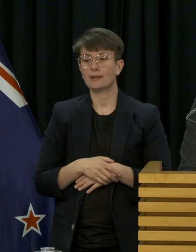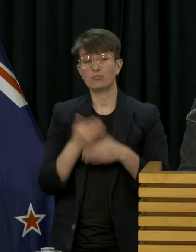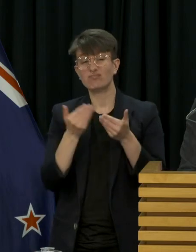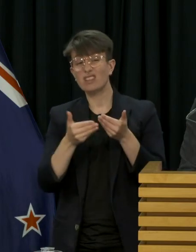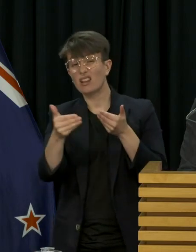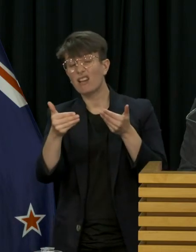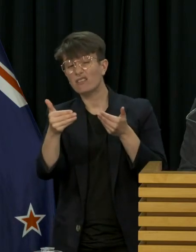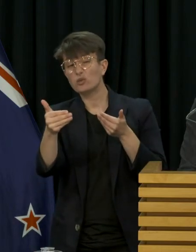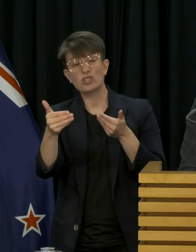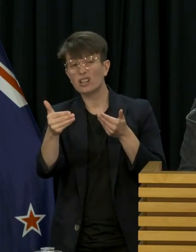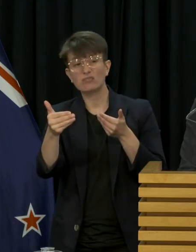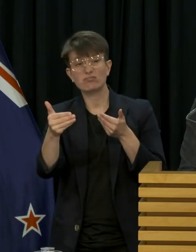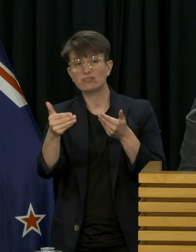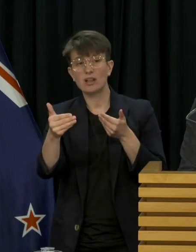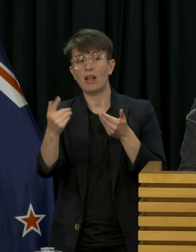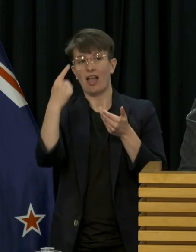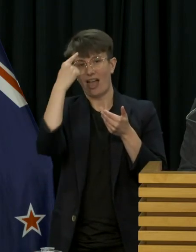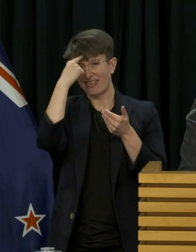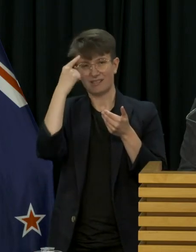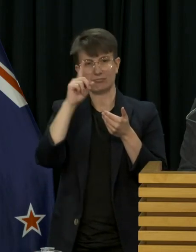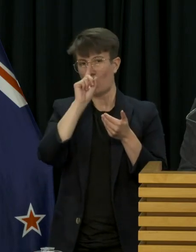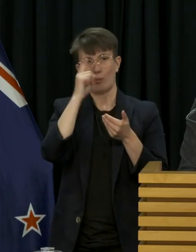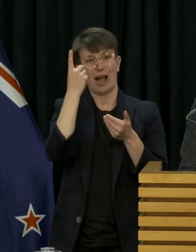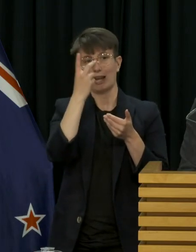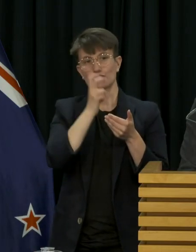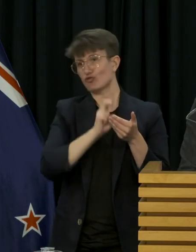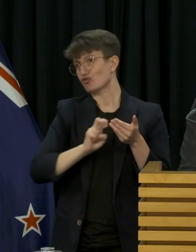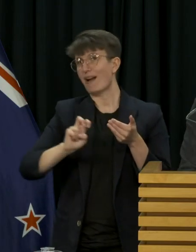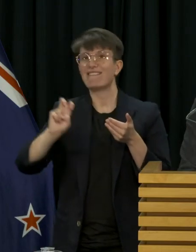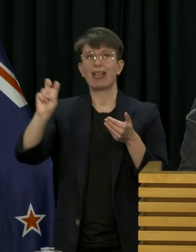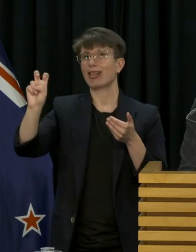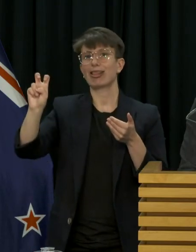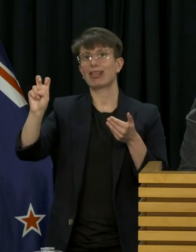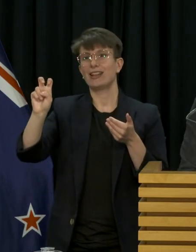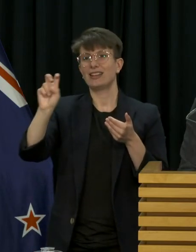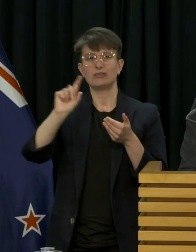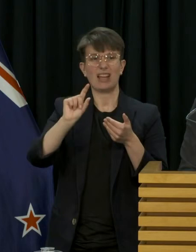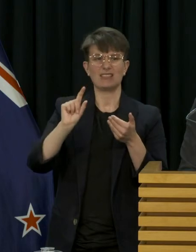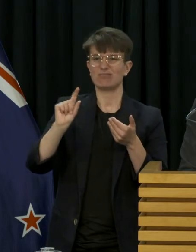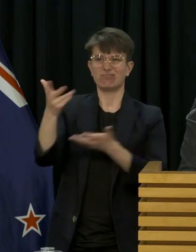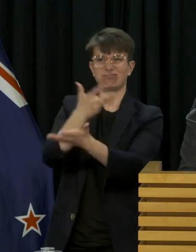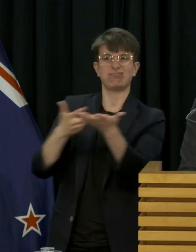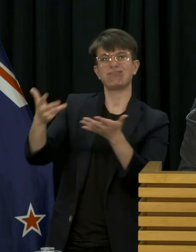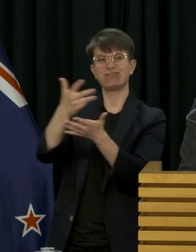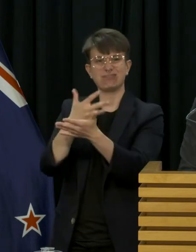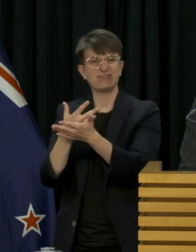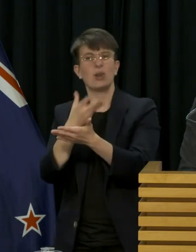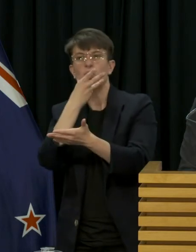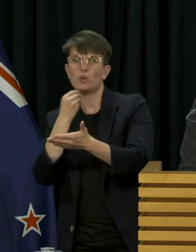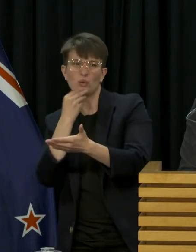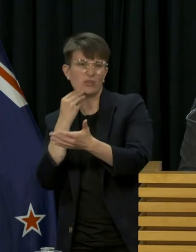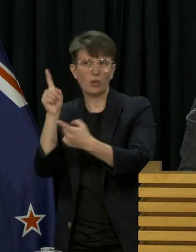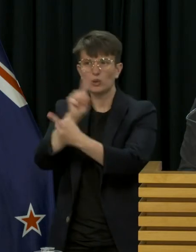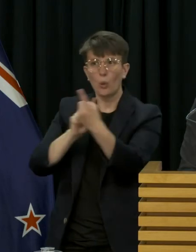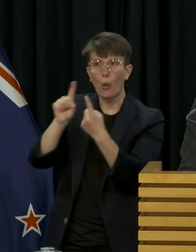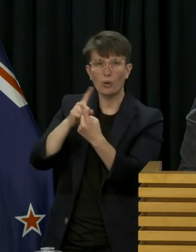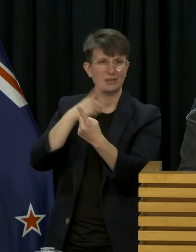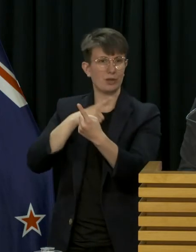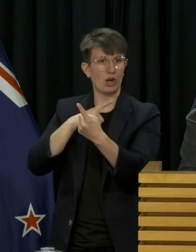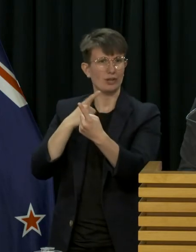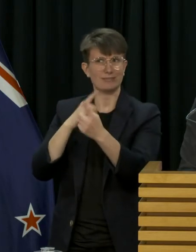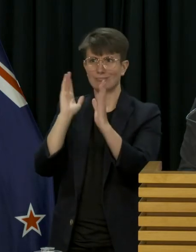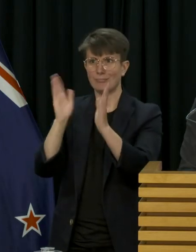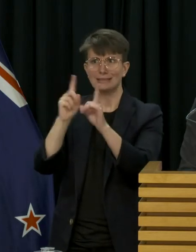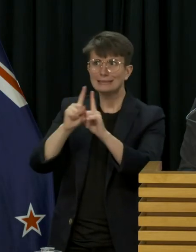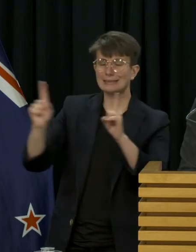near future the ability for us to undertake a visit that would be meaningful, given the restrictions around gatherings and meetings.